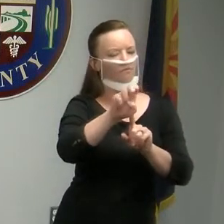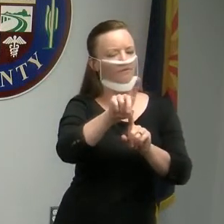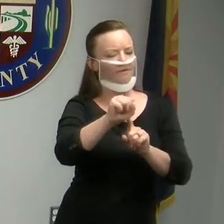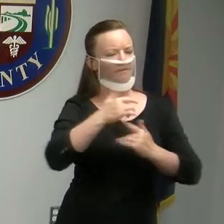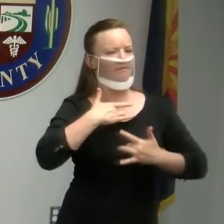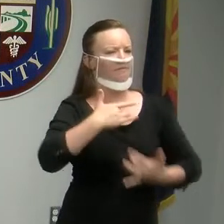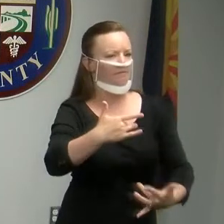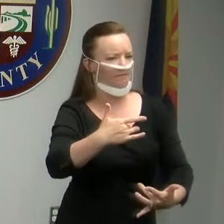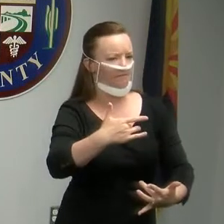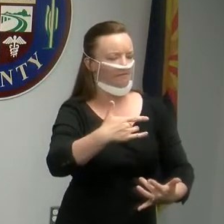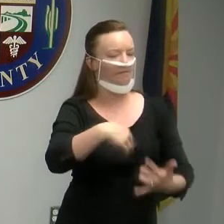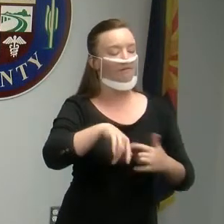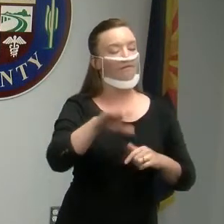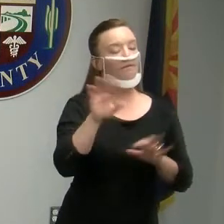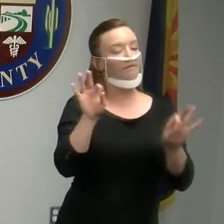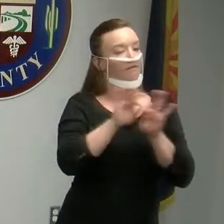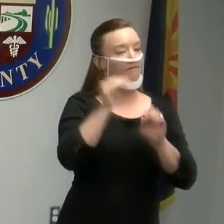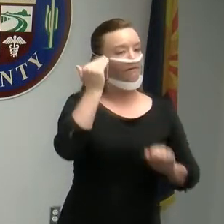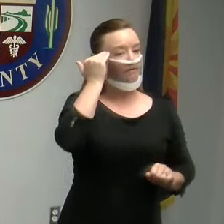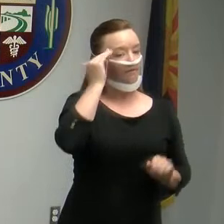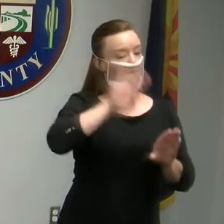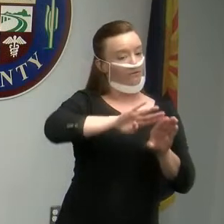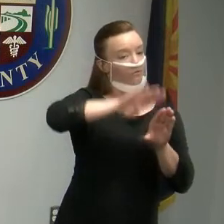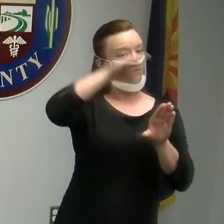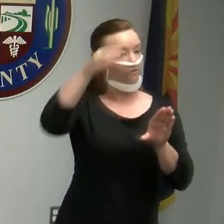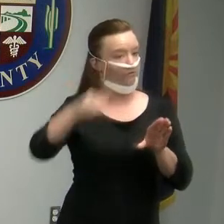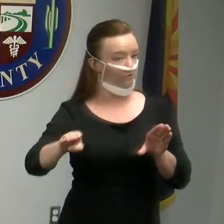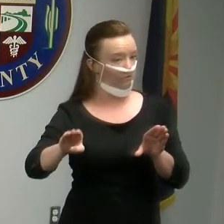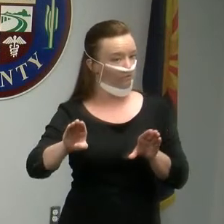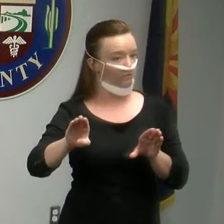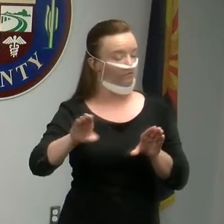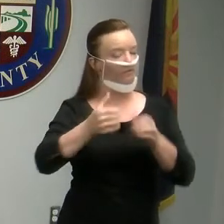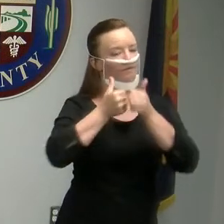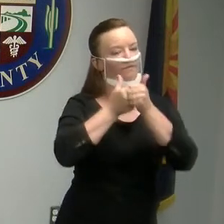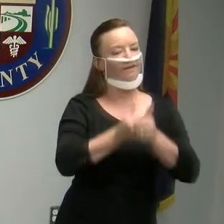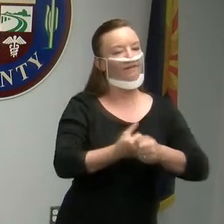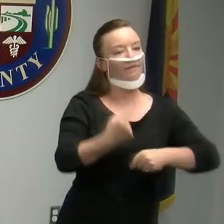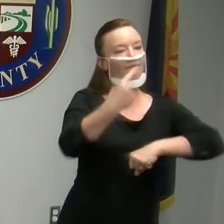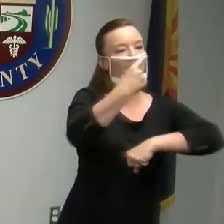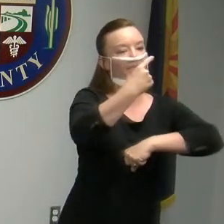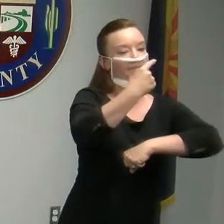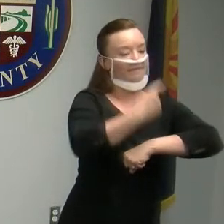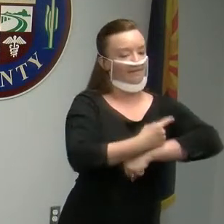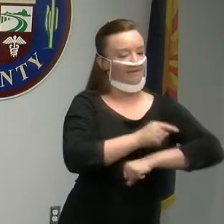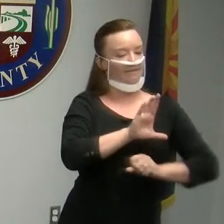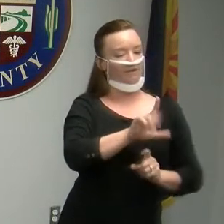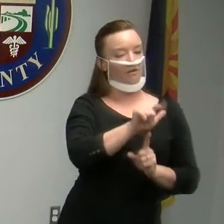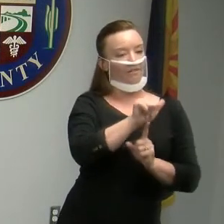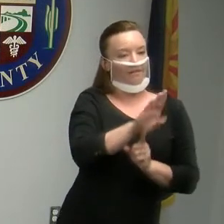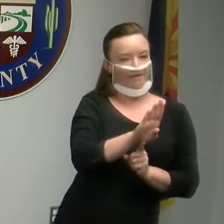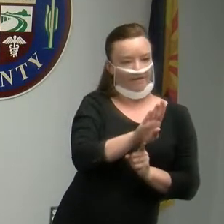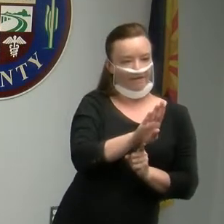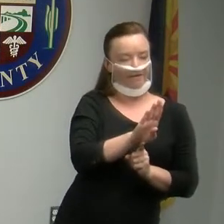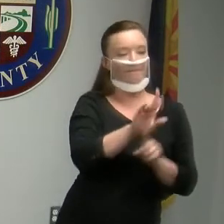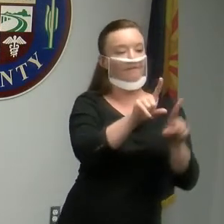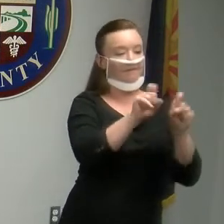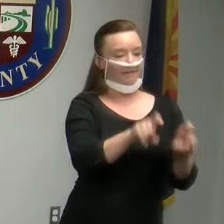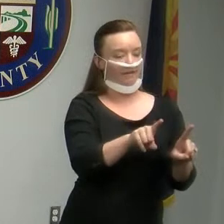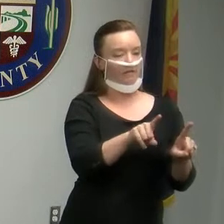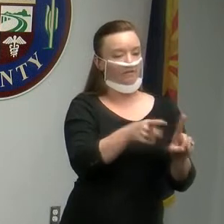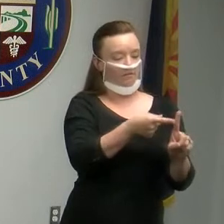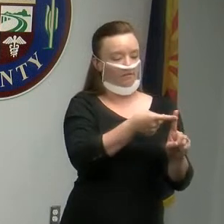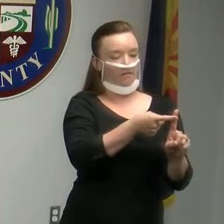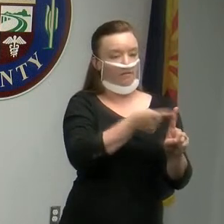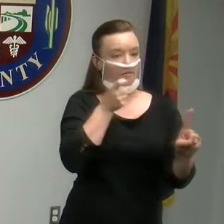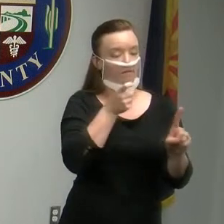hospitalizations are actually documented in the curve by the day that their lab was actually performed, the date